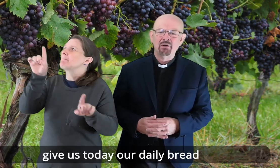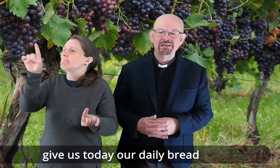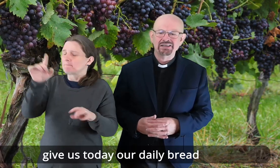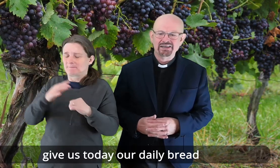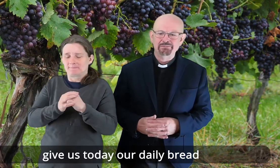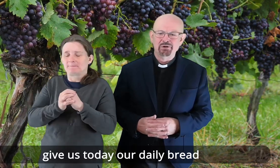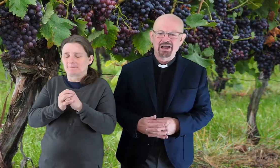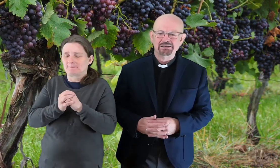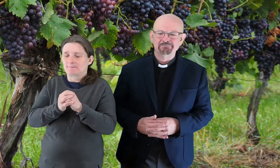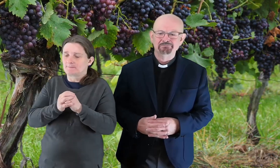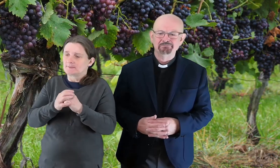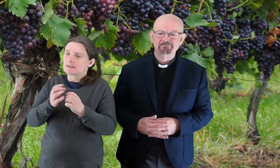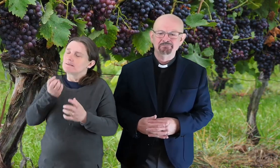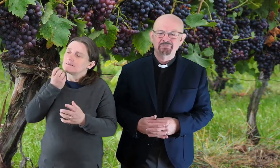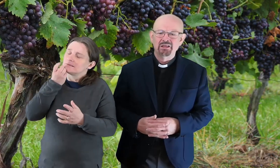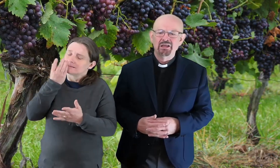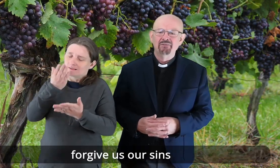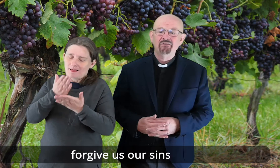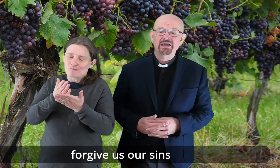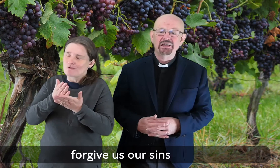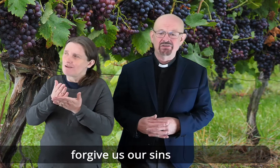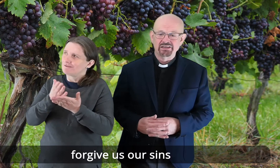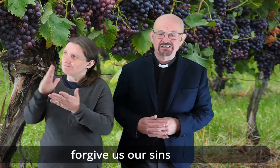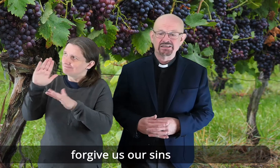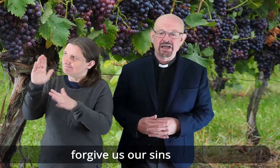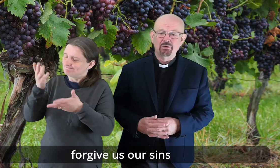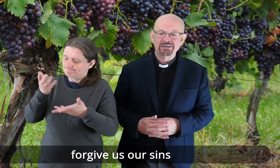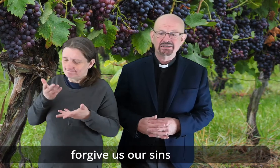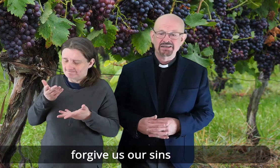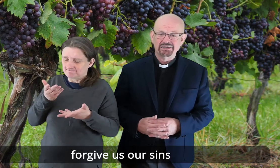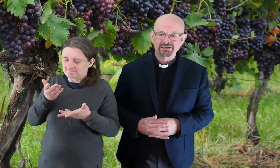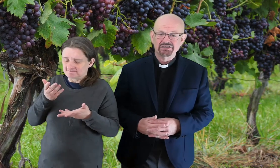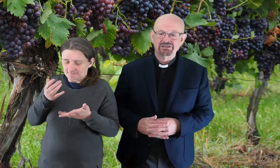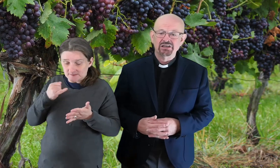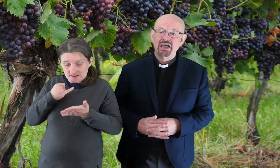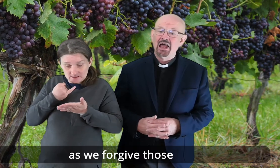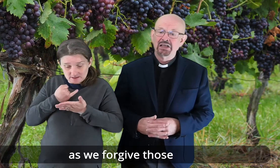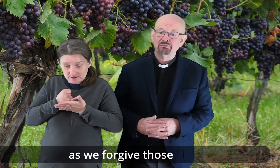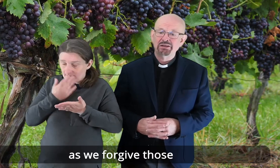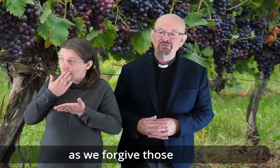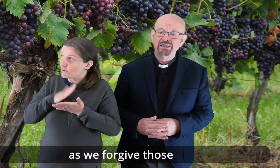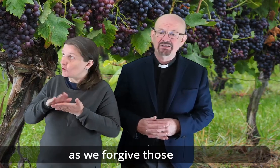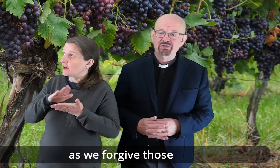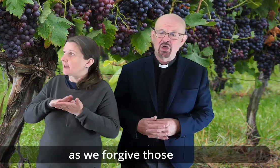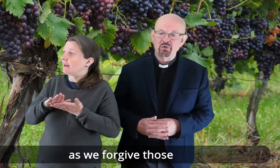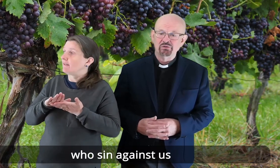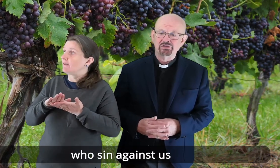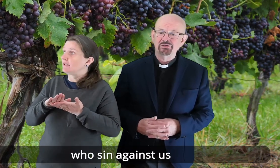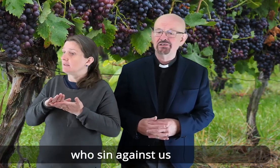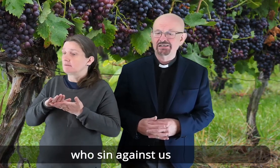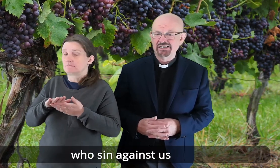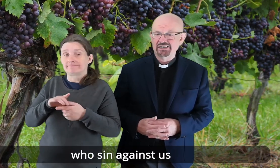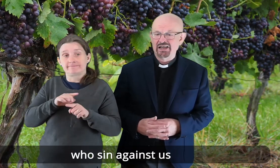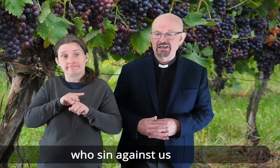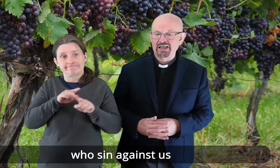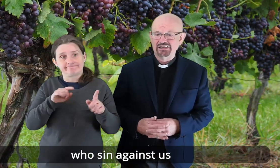daily bread. Forgive us our sins as we forgive those who sin against